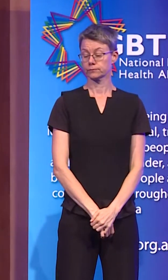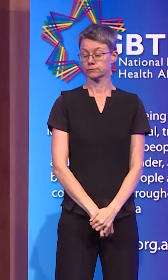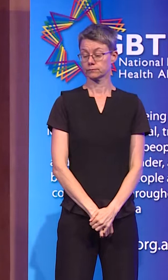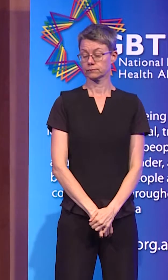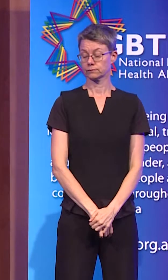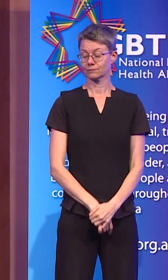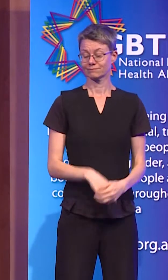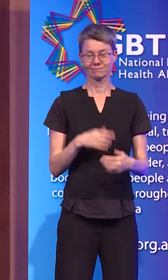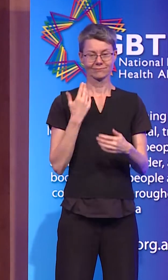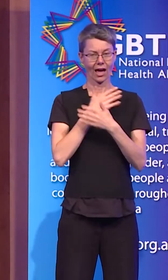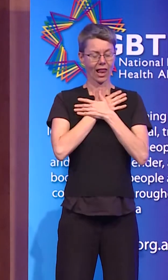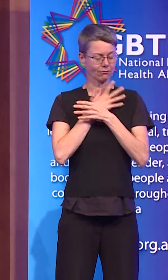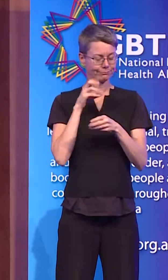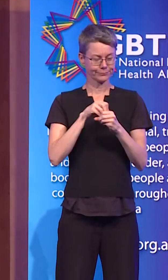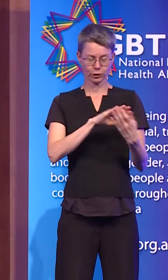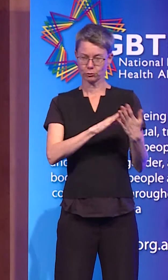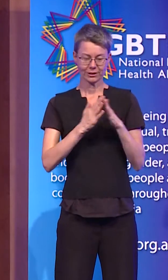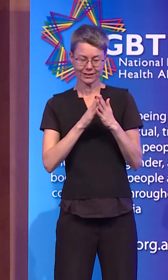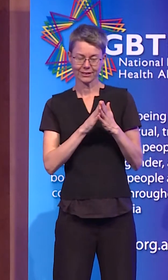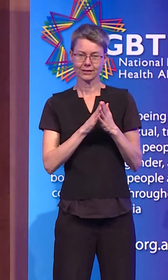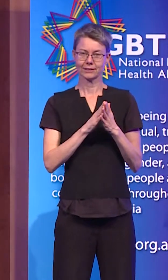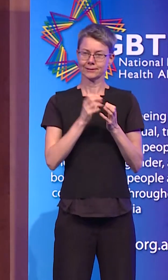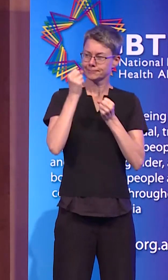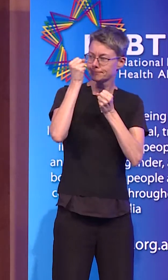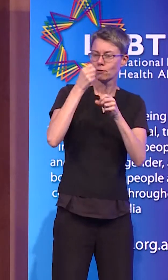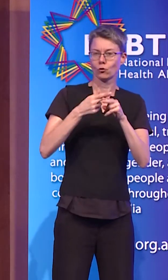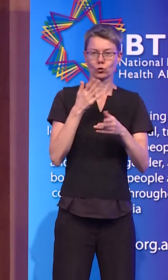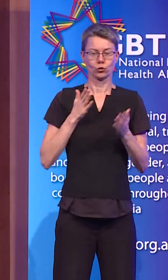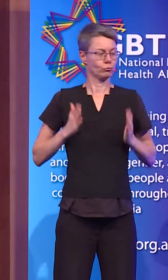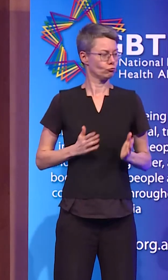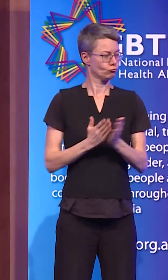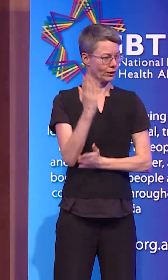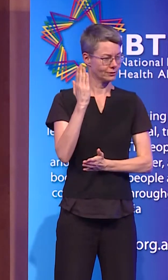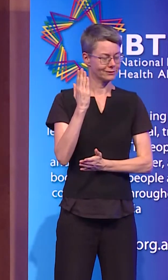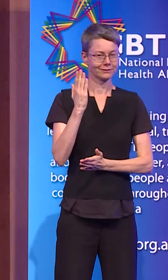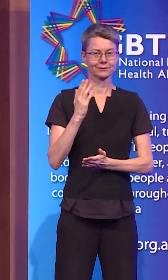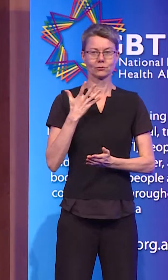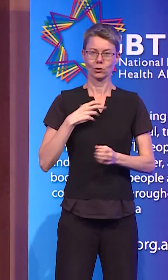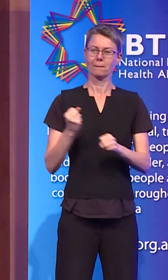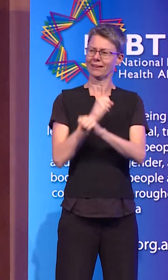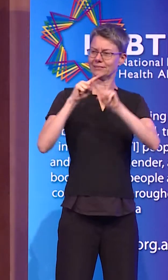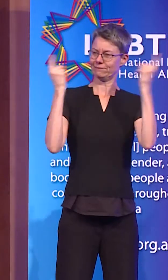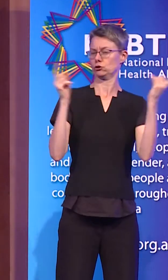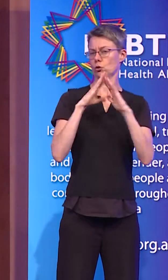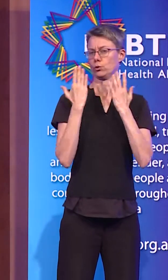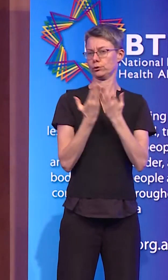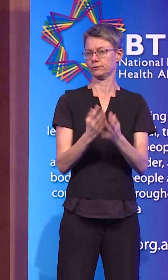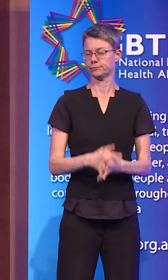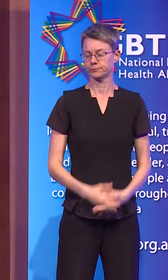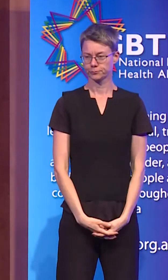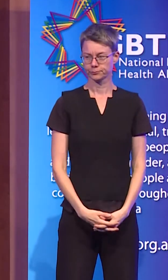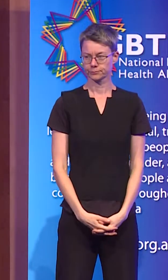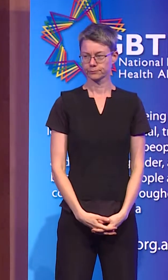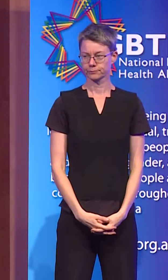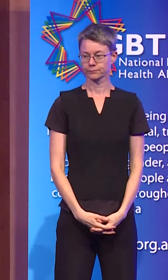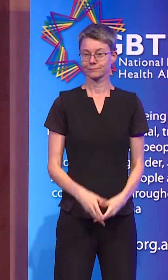I love being part of this community that championed human rights and who wanted to make a difference in the world. It was also